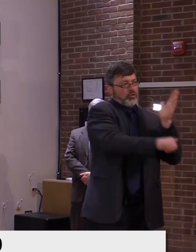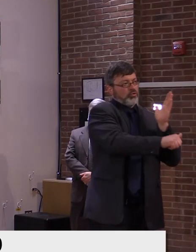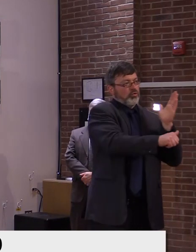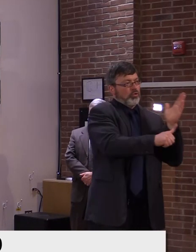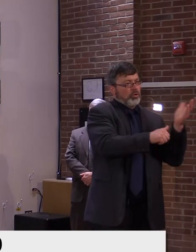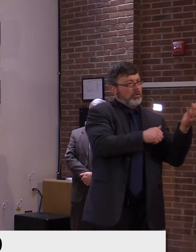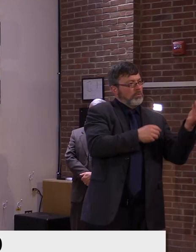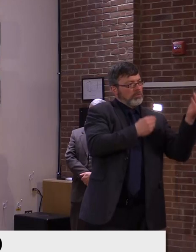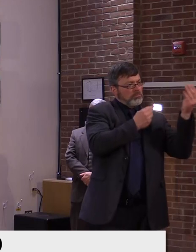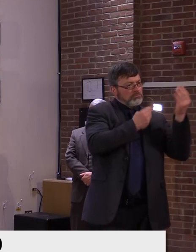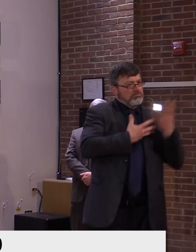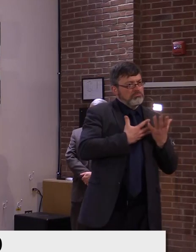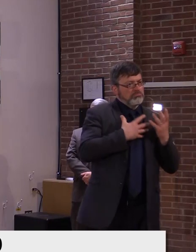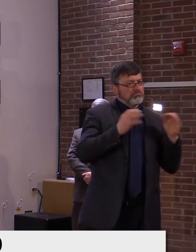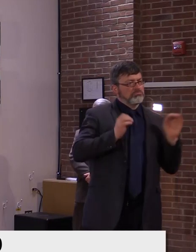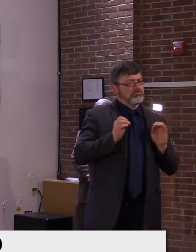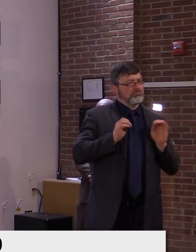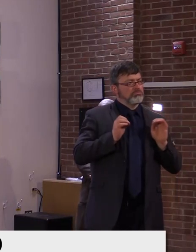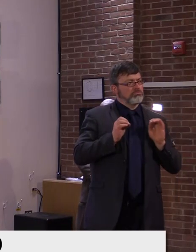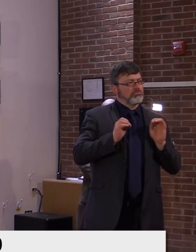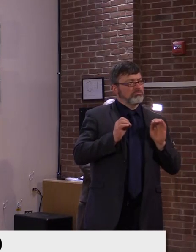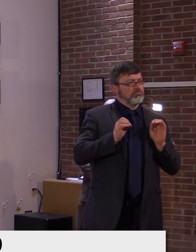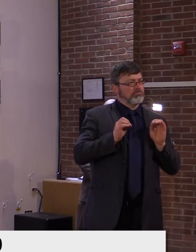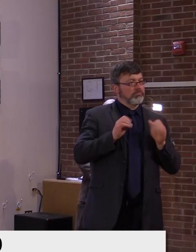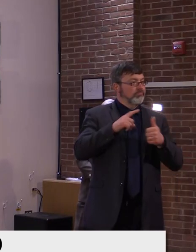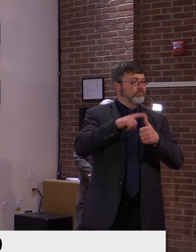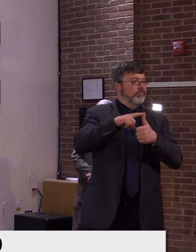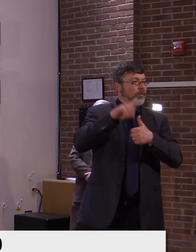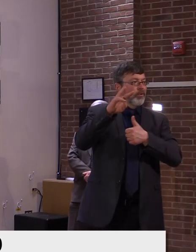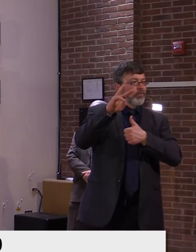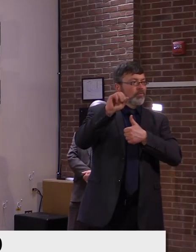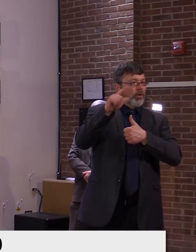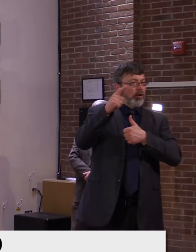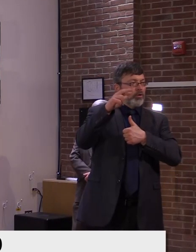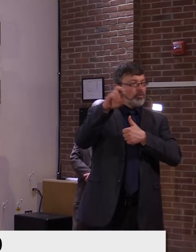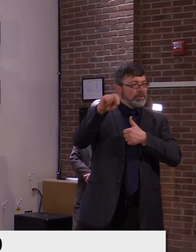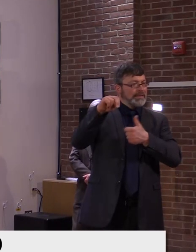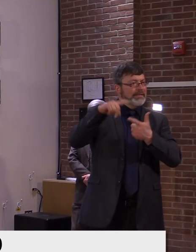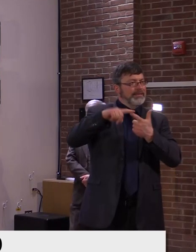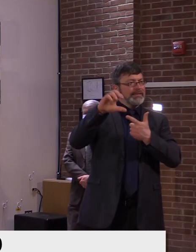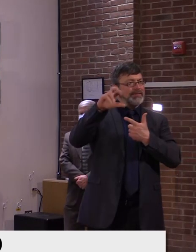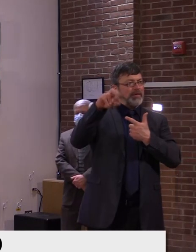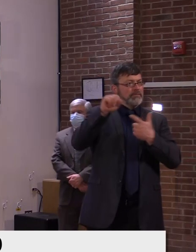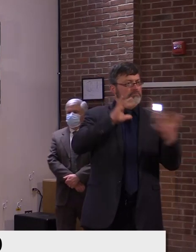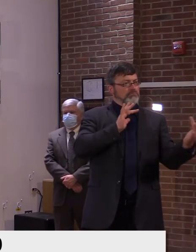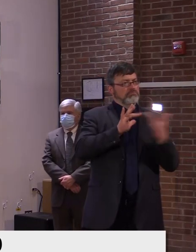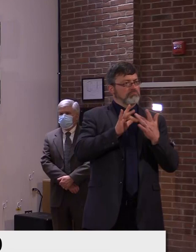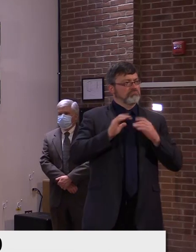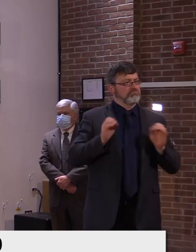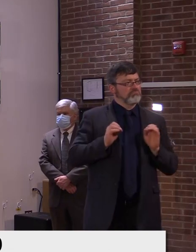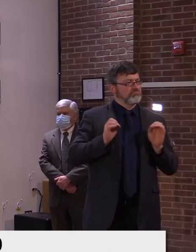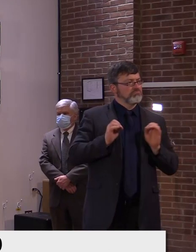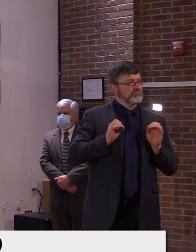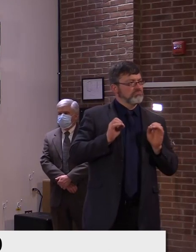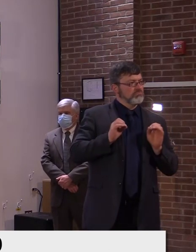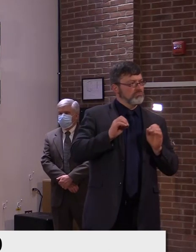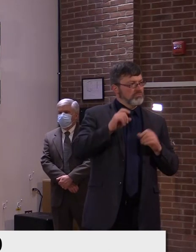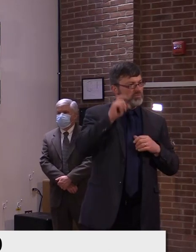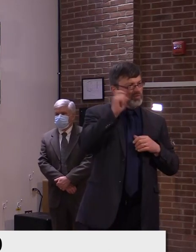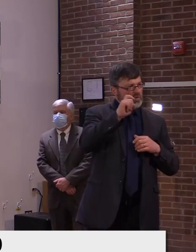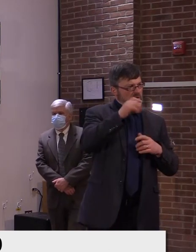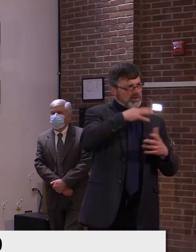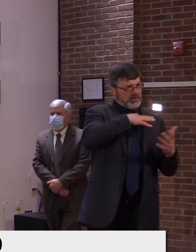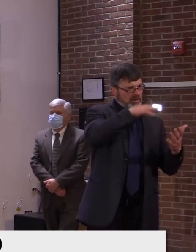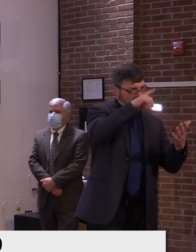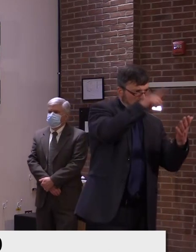call today about what the steps are forward for people who are kind of left in this limbo? Should we be canceling appointments? Should we be staying put?